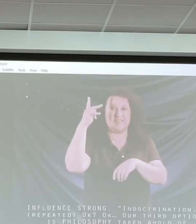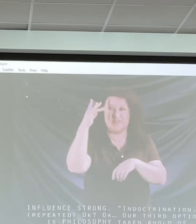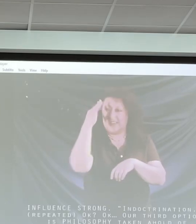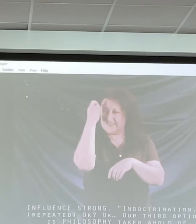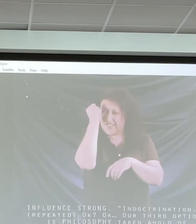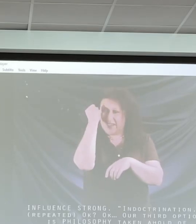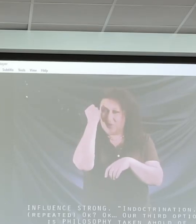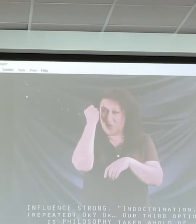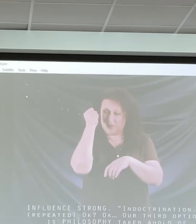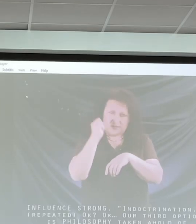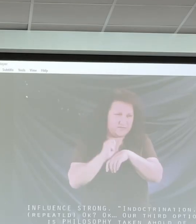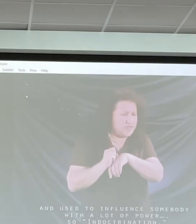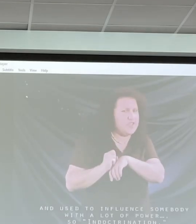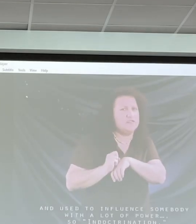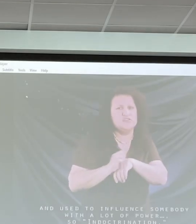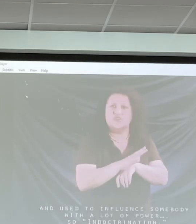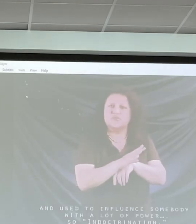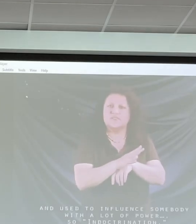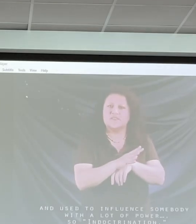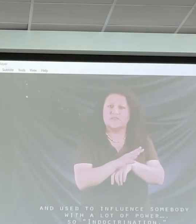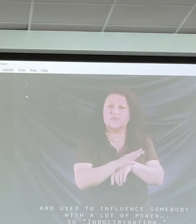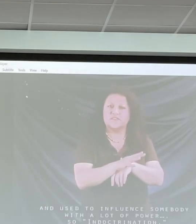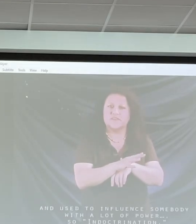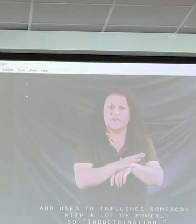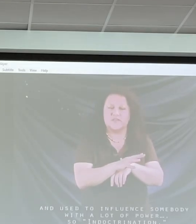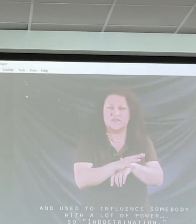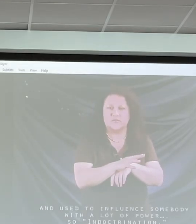philosophy taken a hold of and used to influence somebody with a